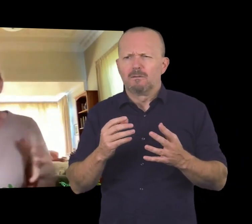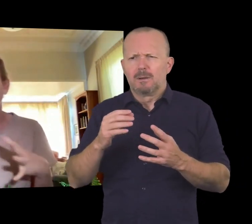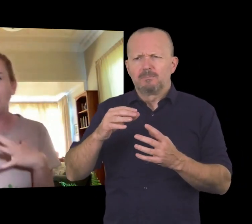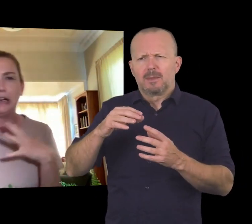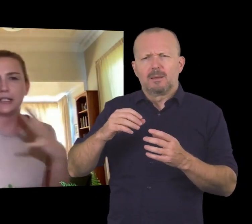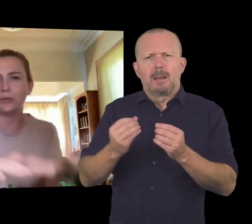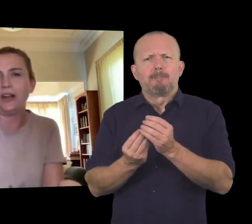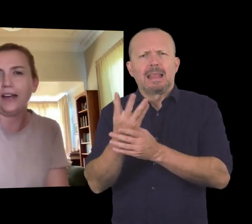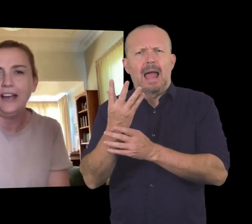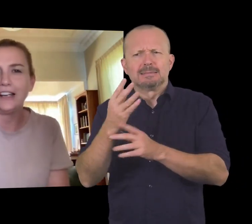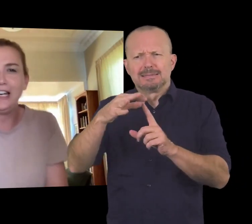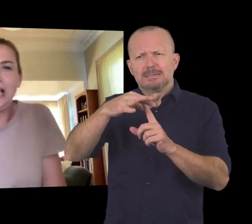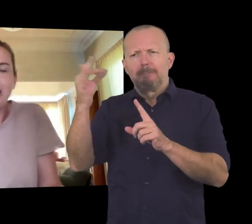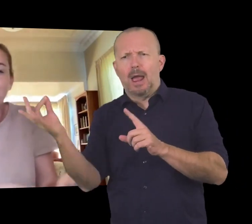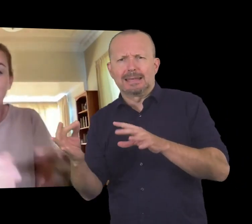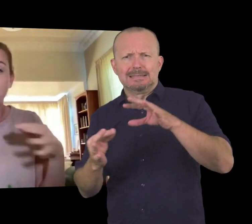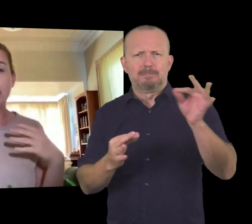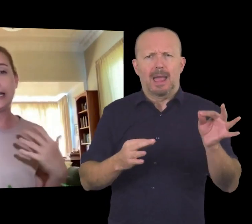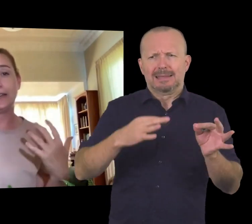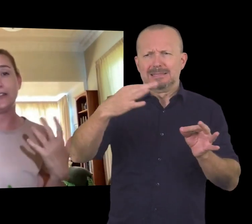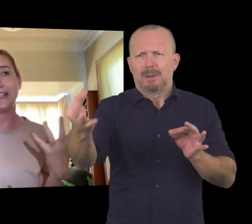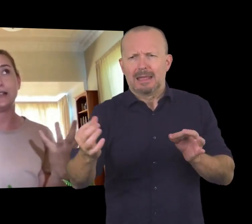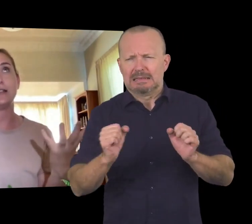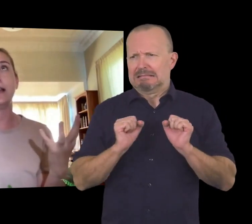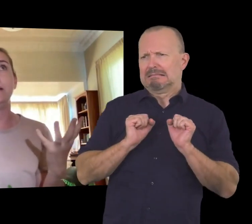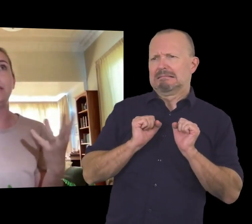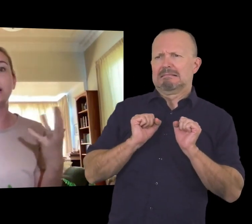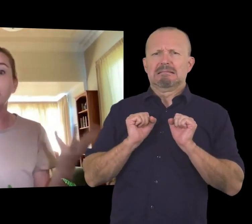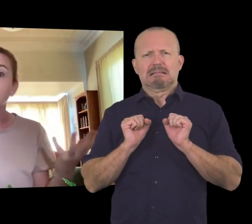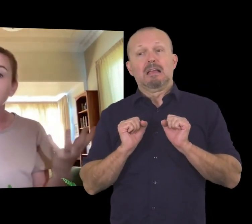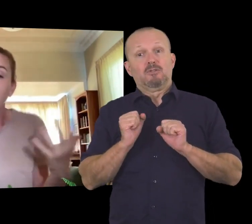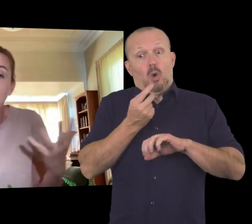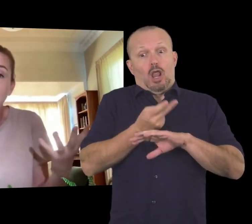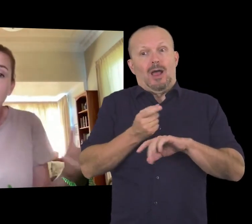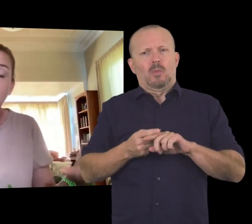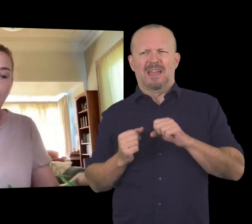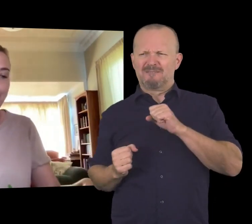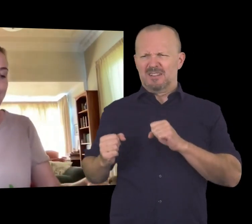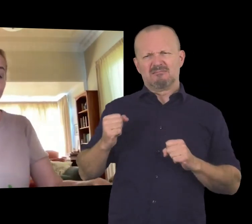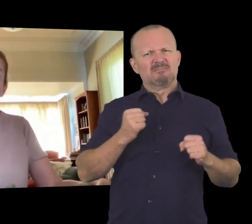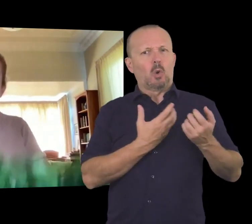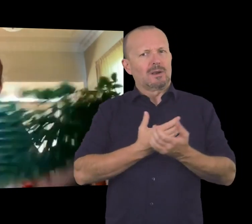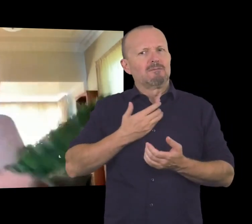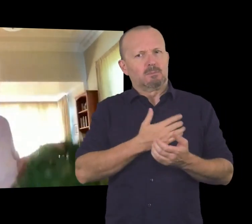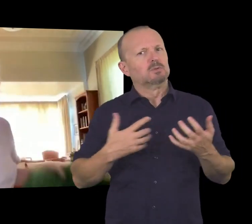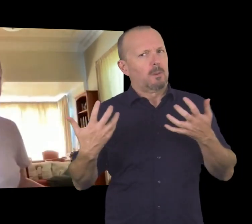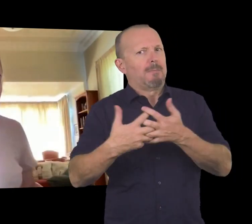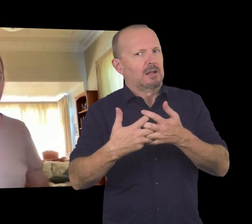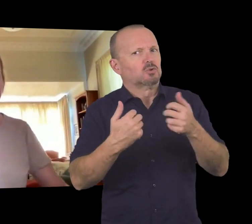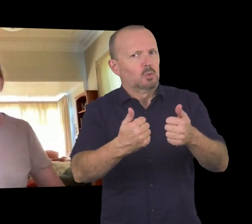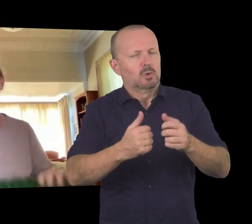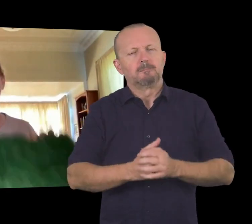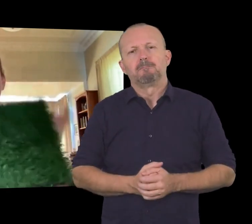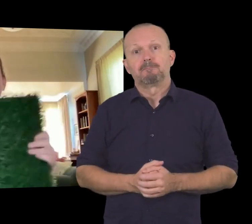of spiky plants or whatever, kind of lying on this really gives this that kind of idea. So that's cool. And